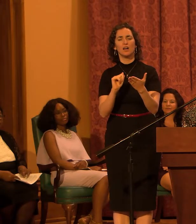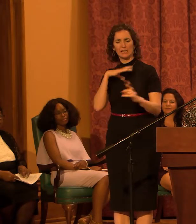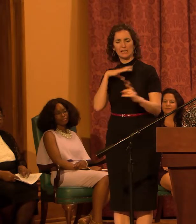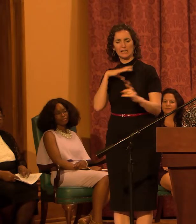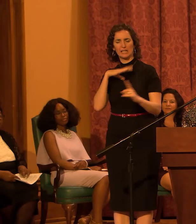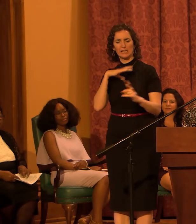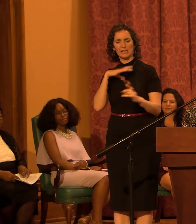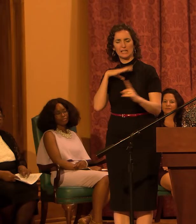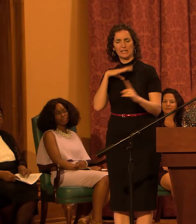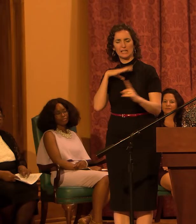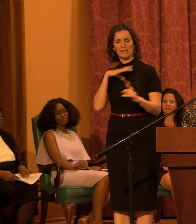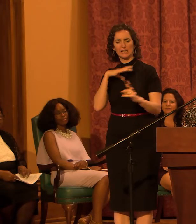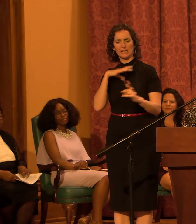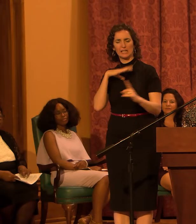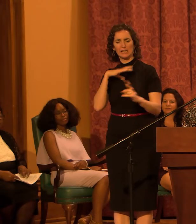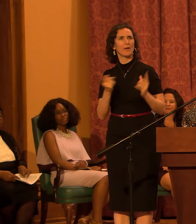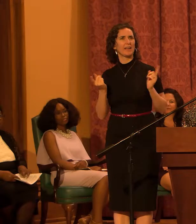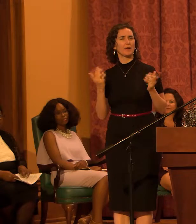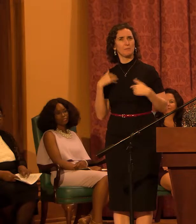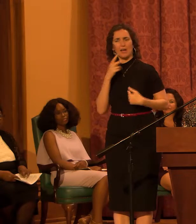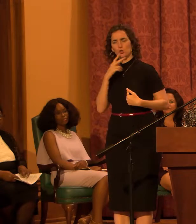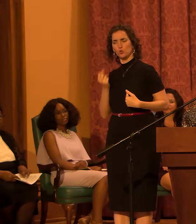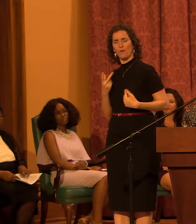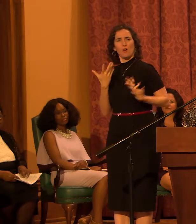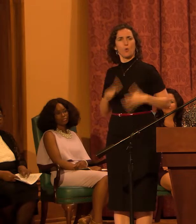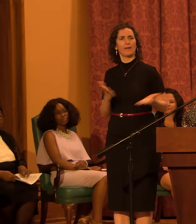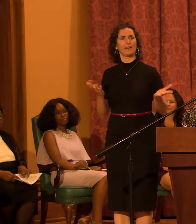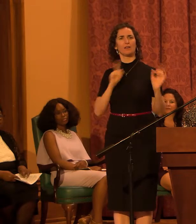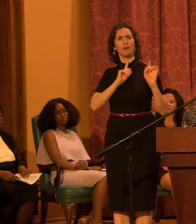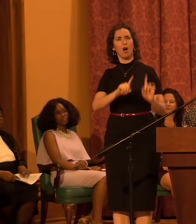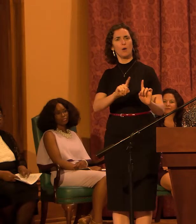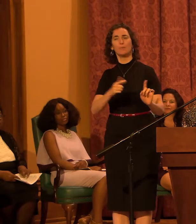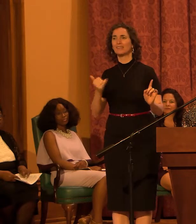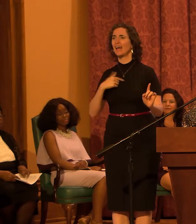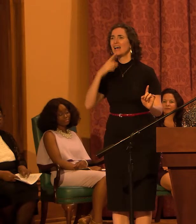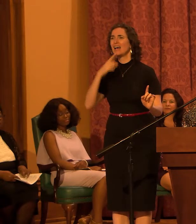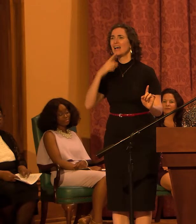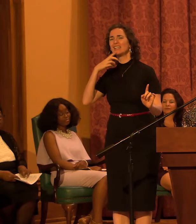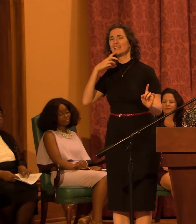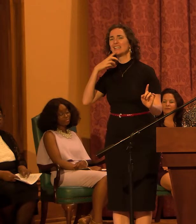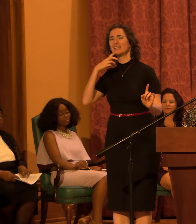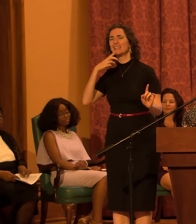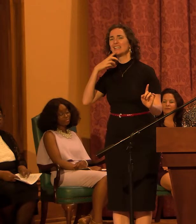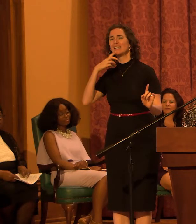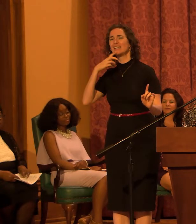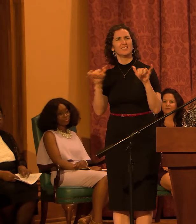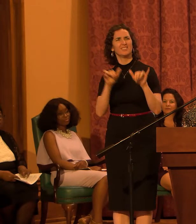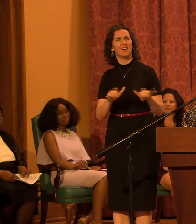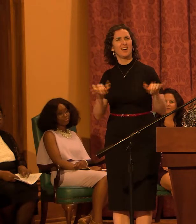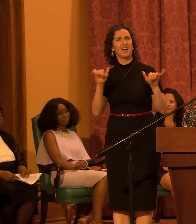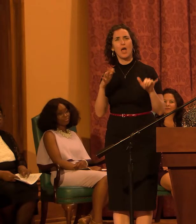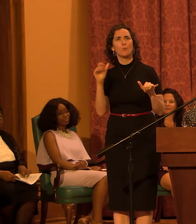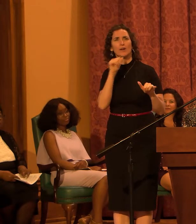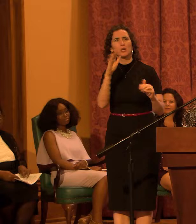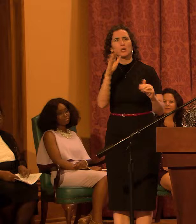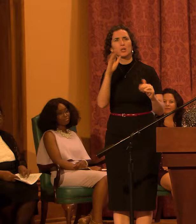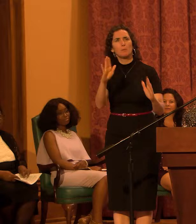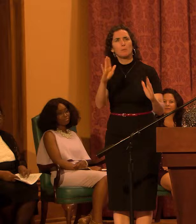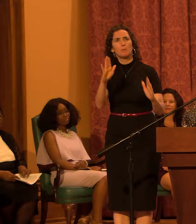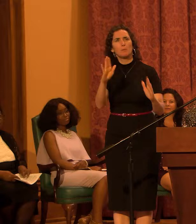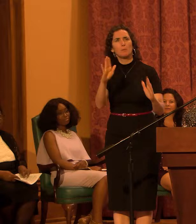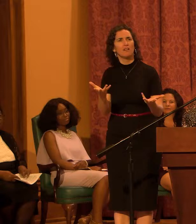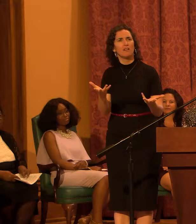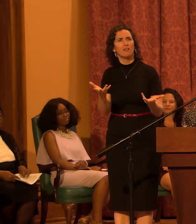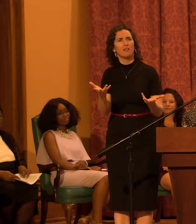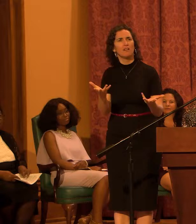just spoke, they were here when I was 12. I'm 16 now. Why aren't you listening? And